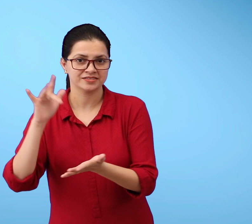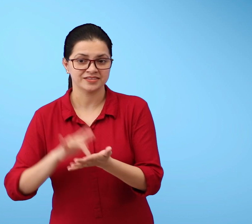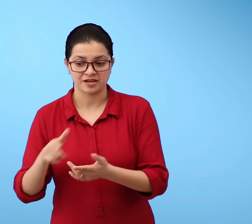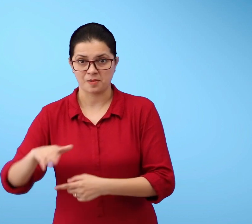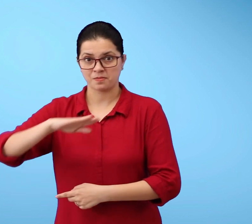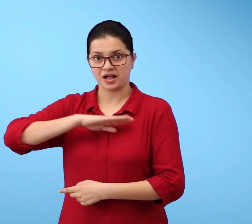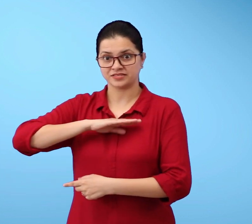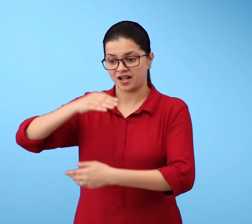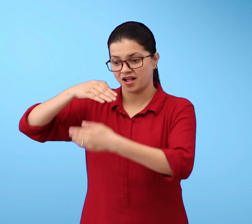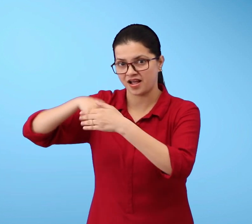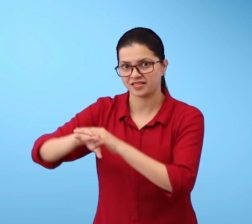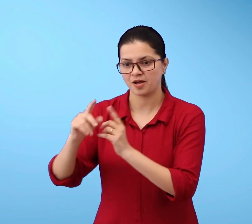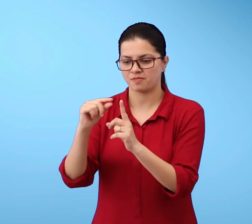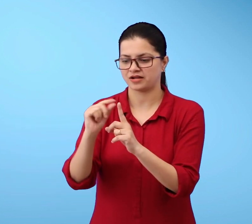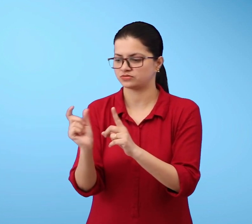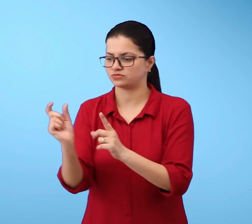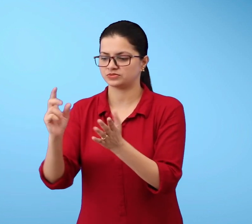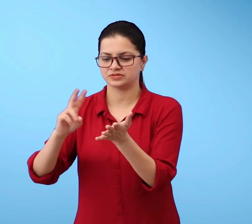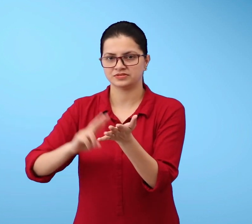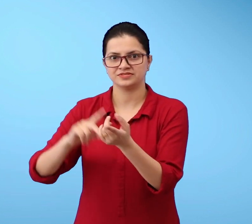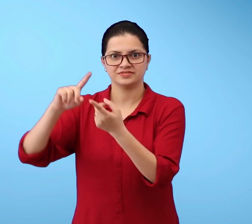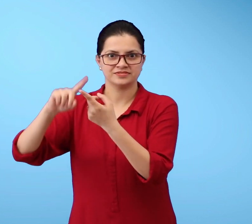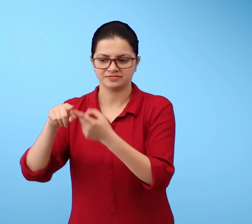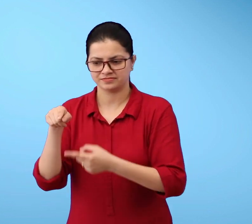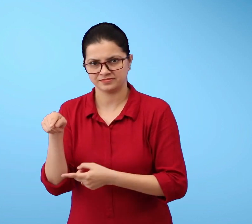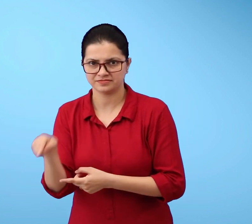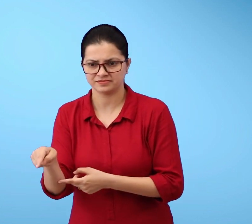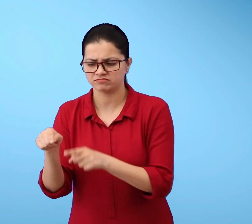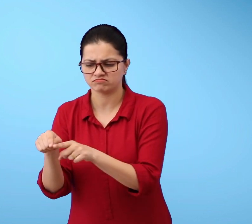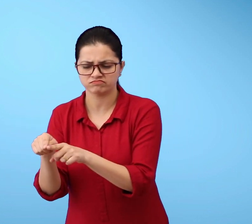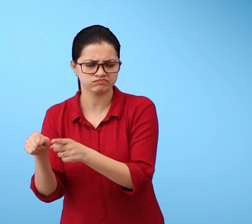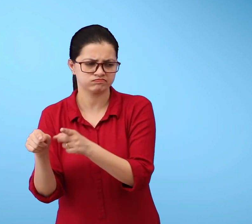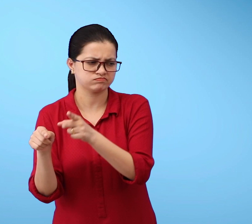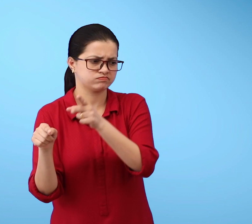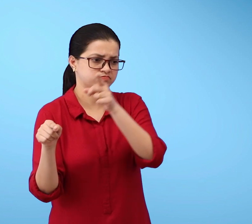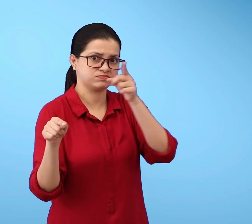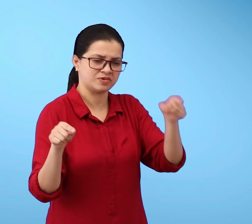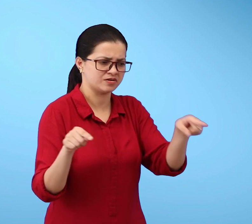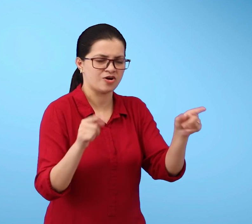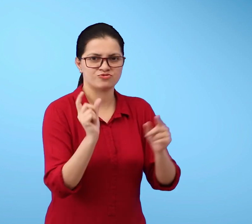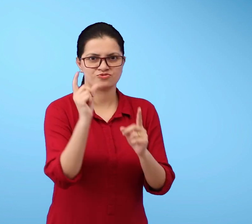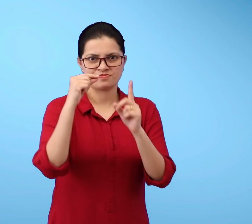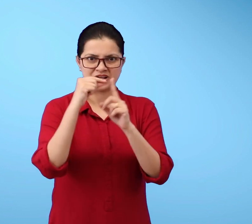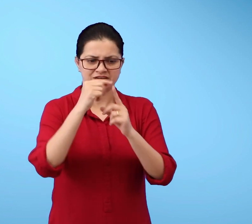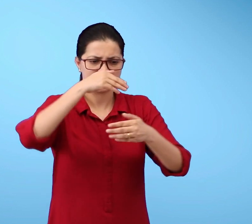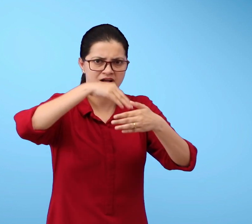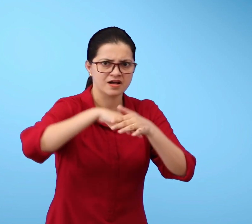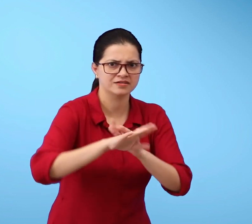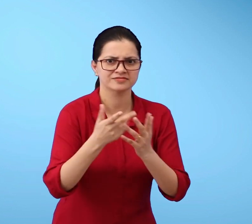They boarded the train from Pune in Maharashtra late at night to go all